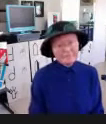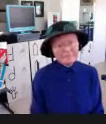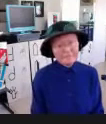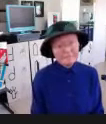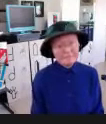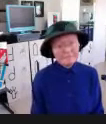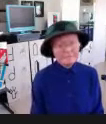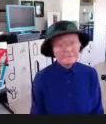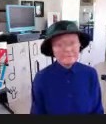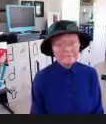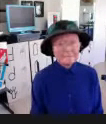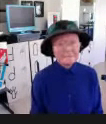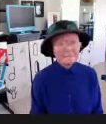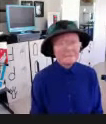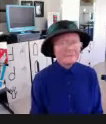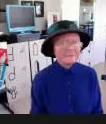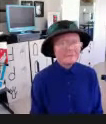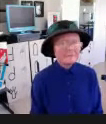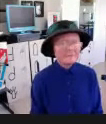okay.